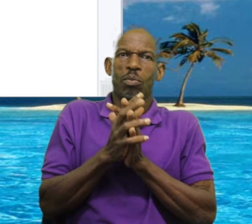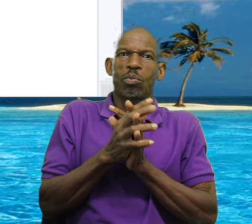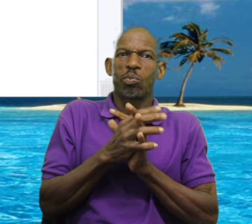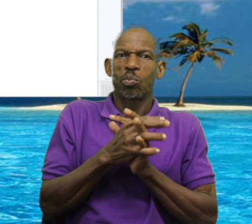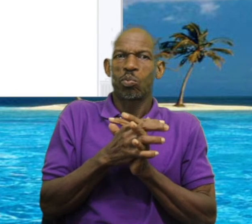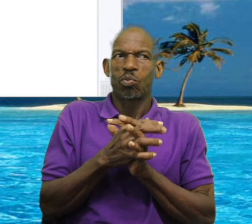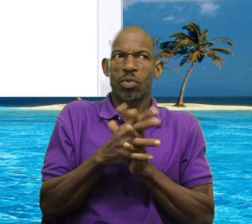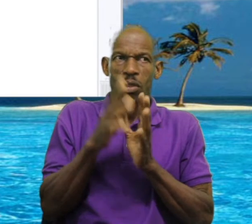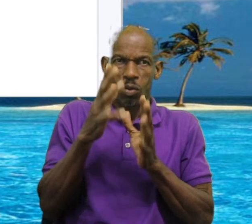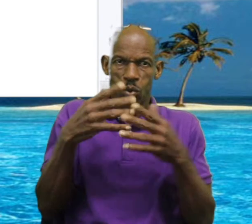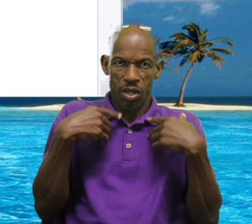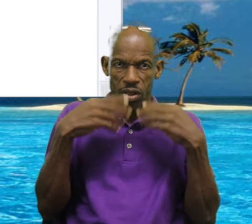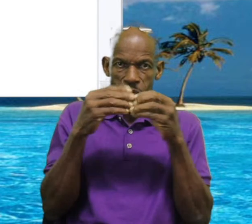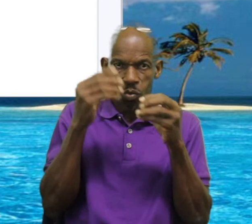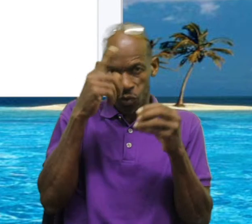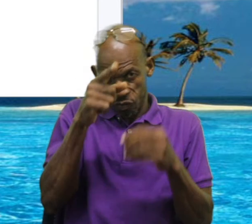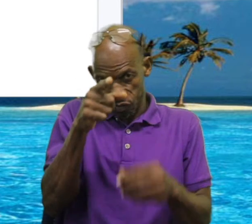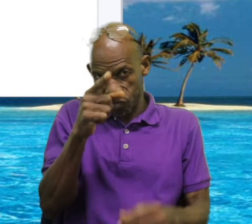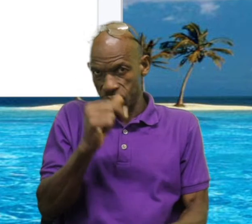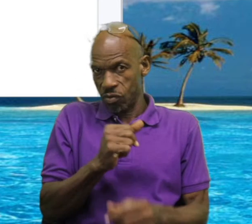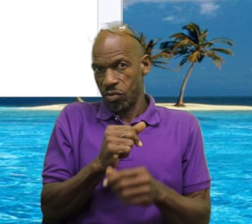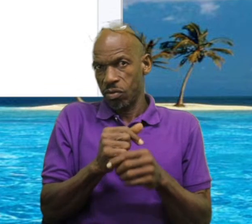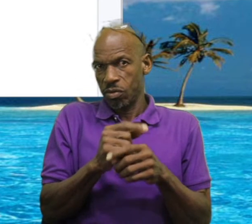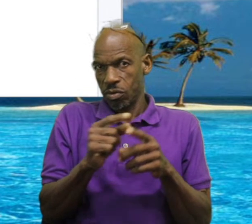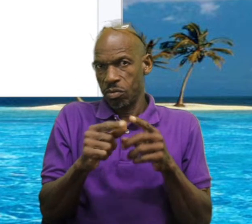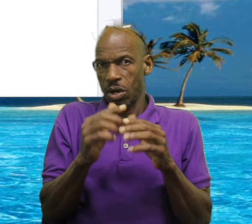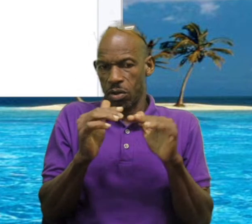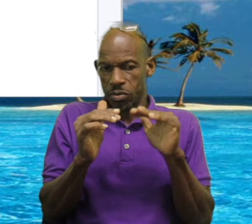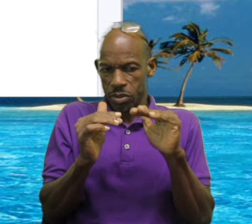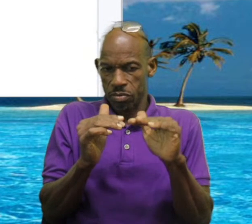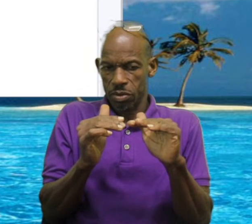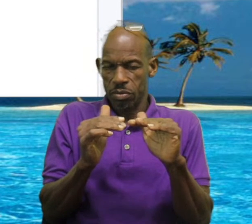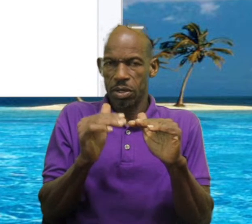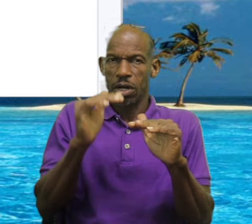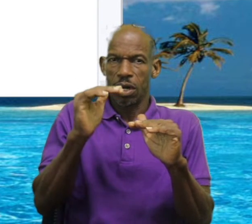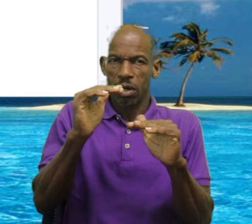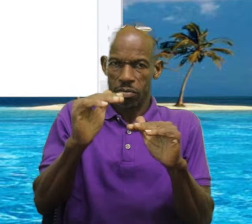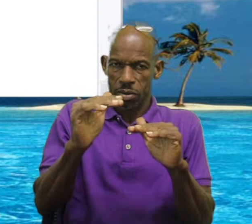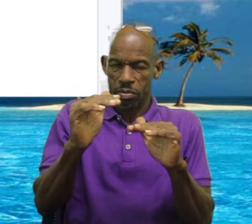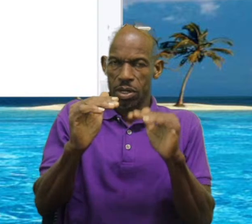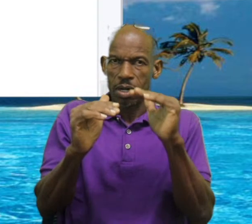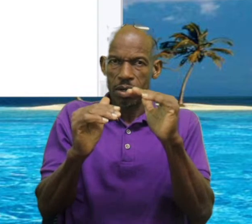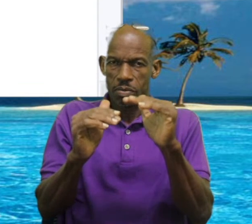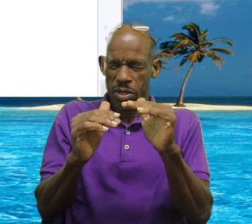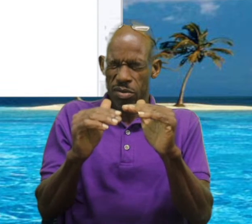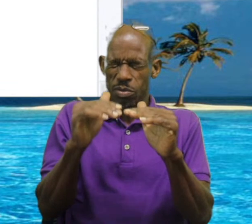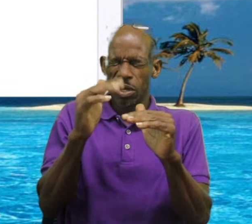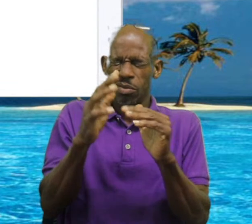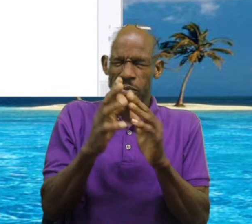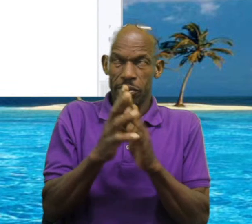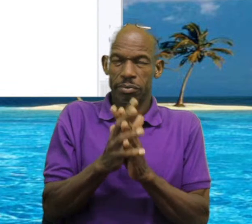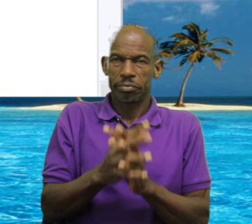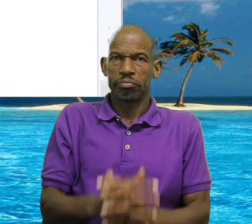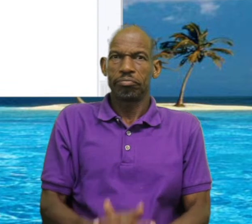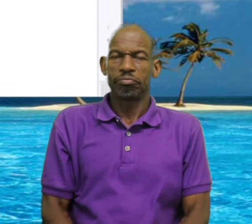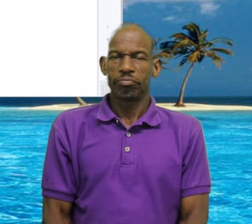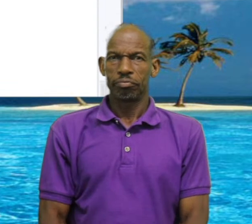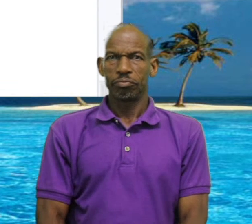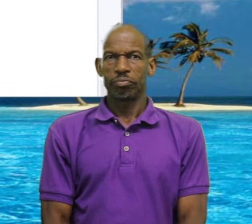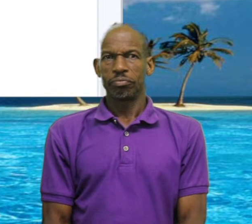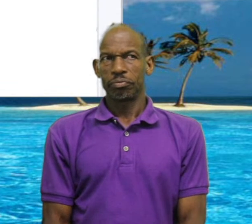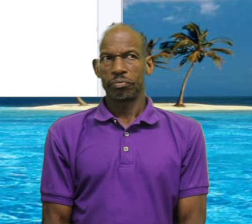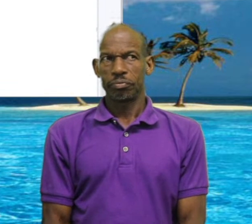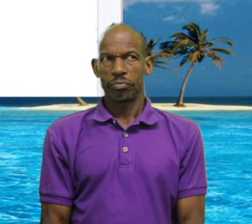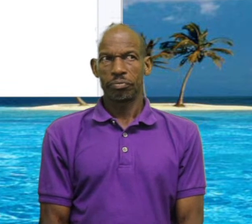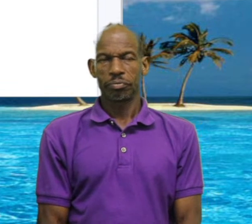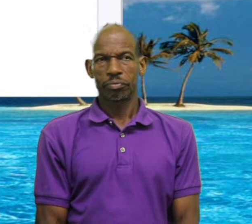to learn out of this, but I'm just going step by step, going slowly. I'm going slowly. All right, so